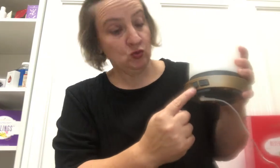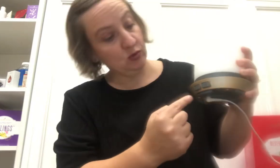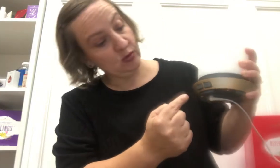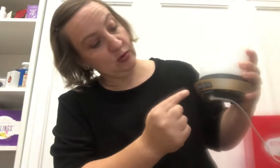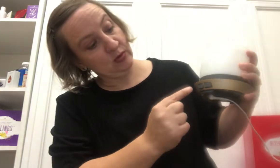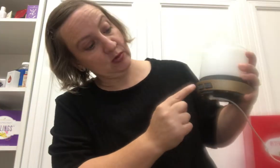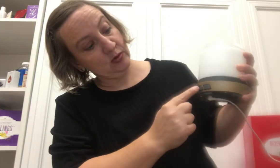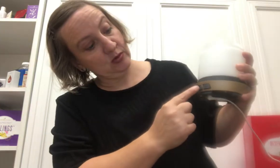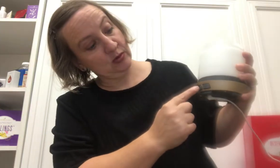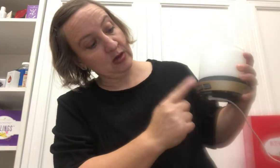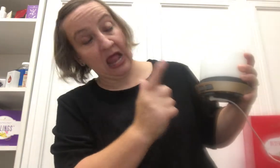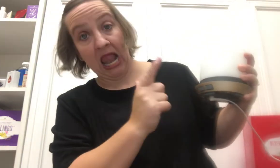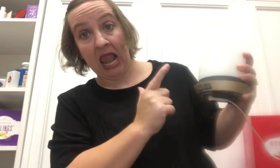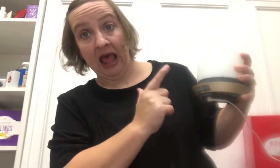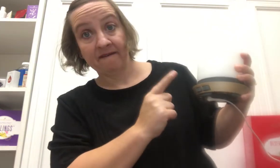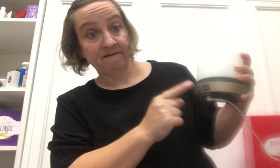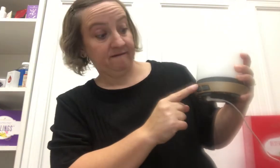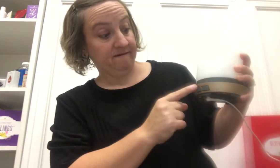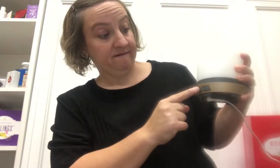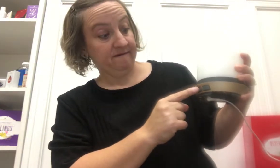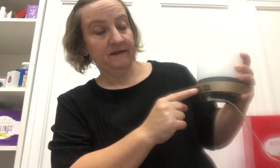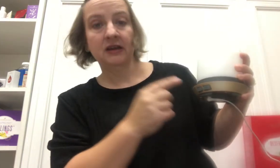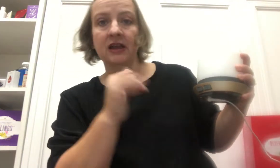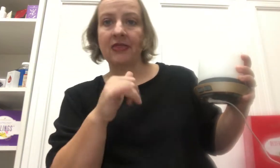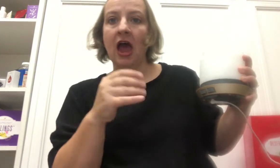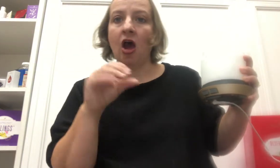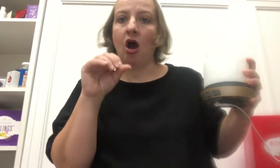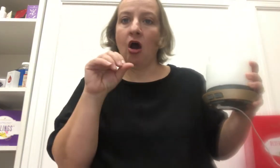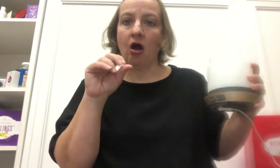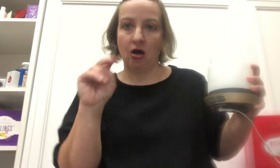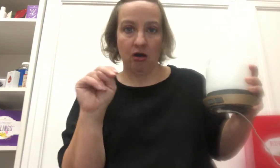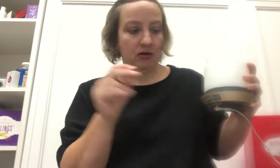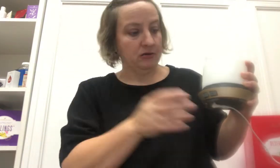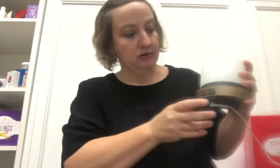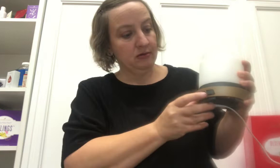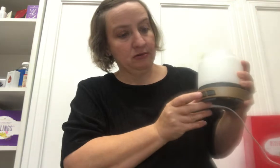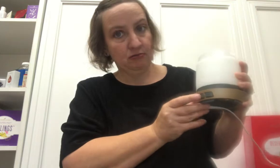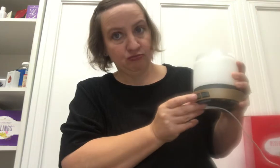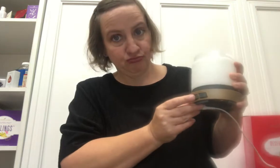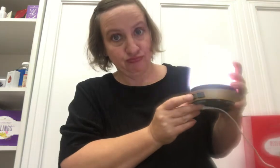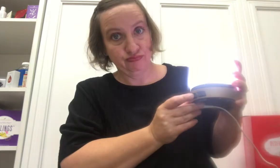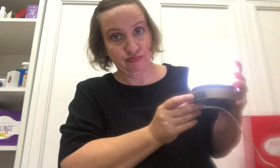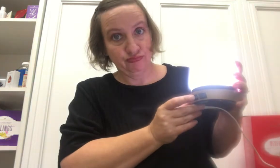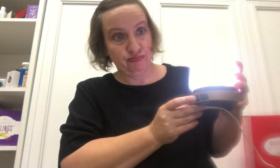here. This one on the left that turns the diffuser on.